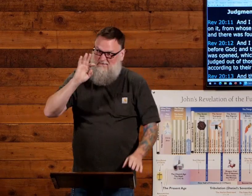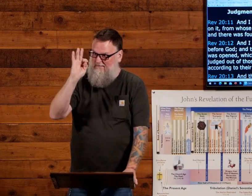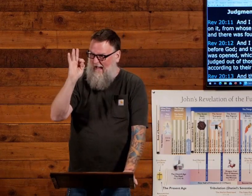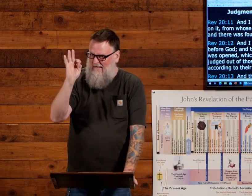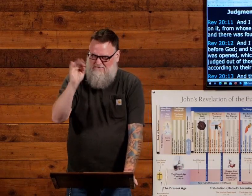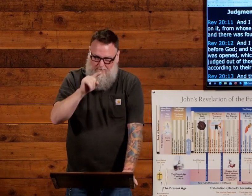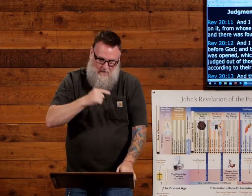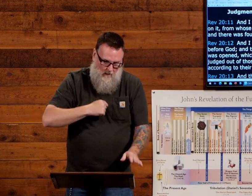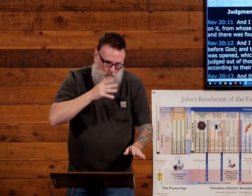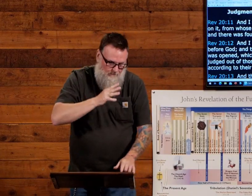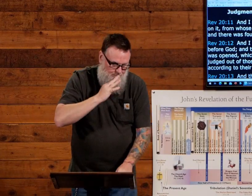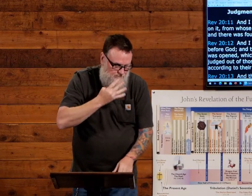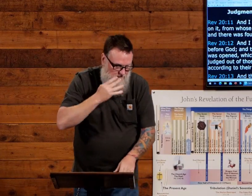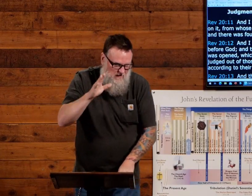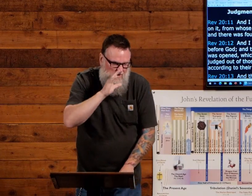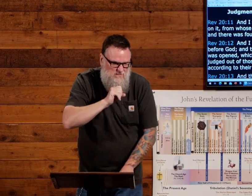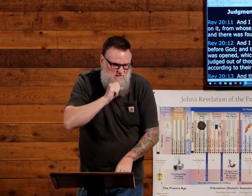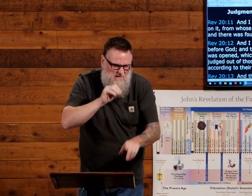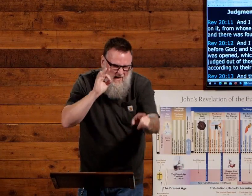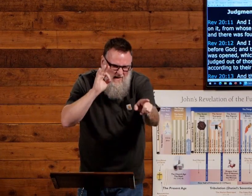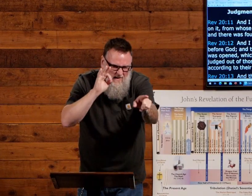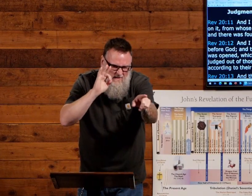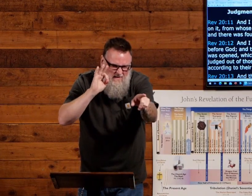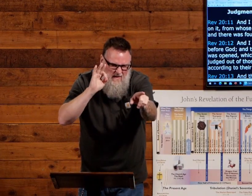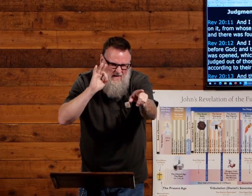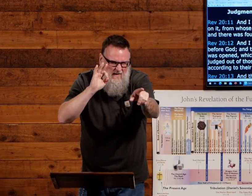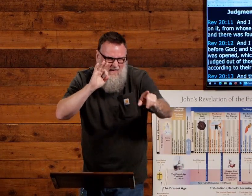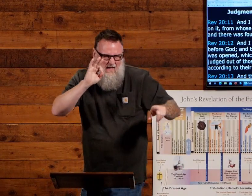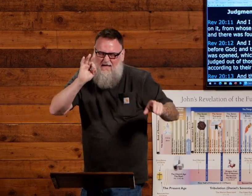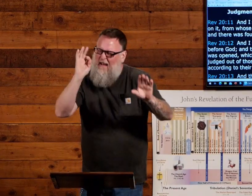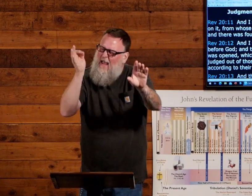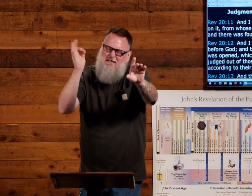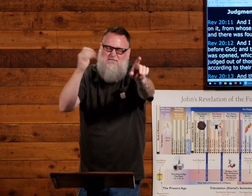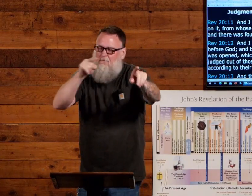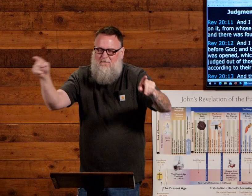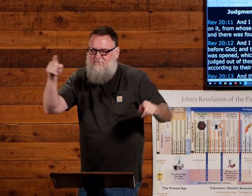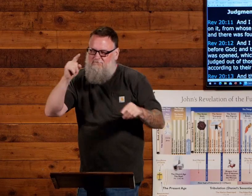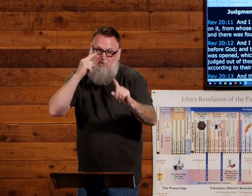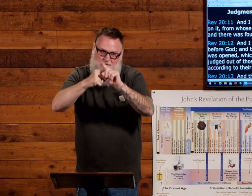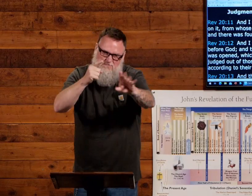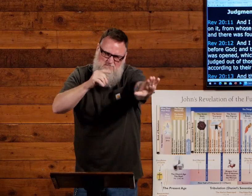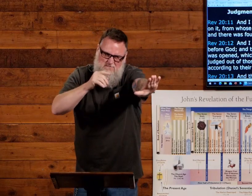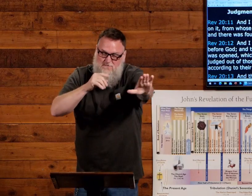He had run his organization many years until he was in his 90s.